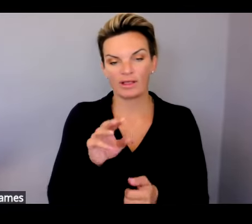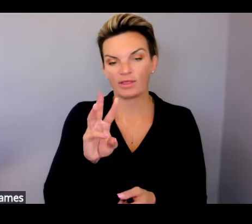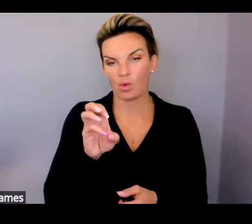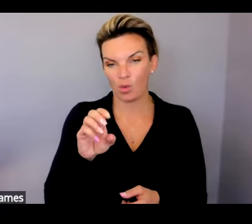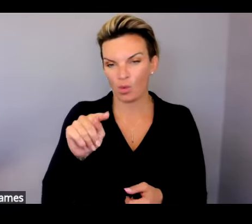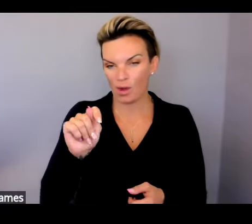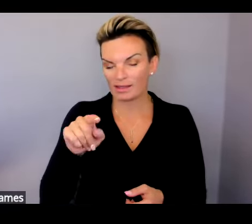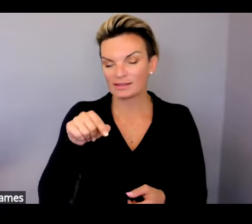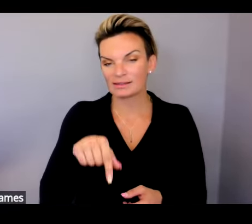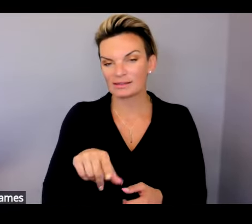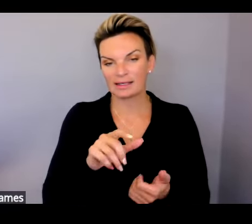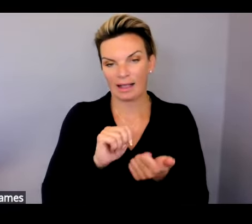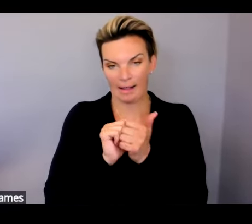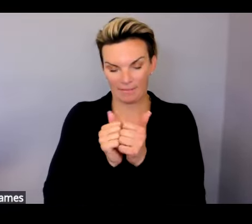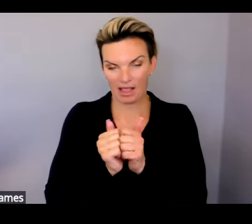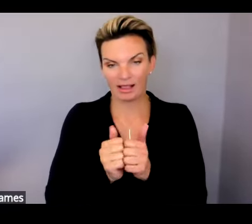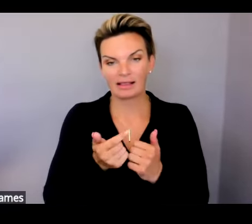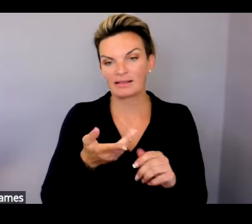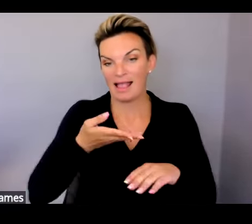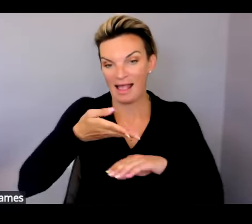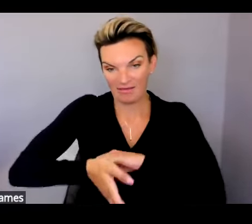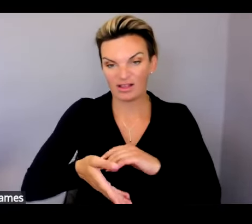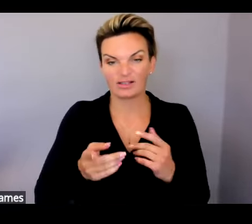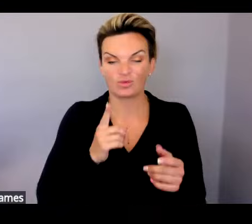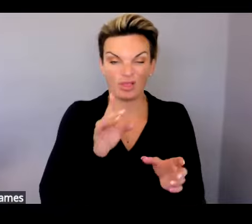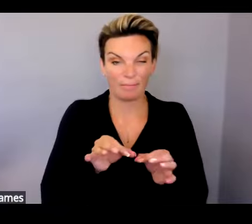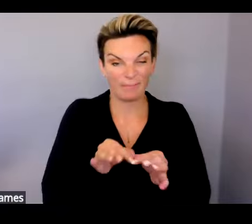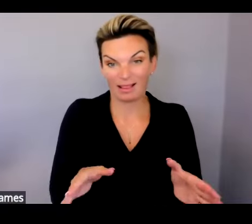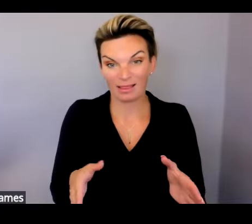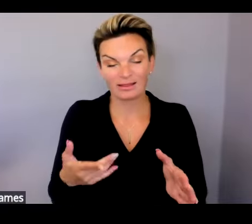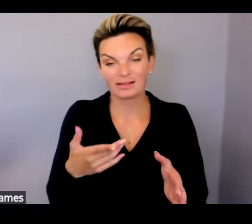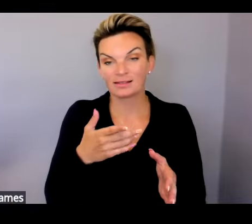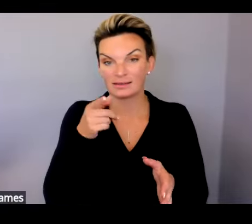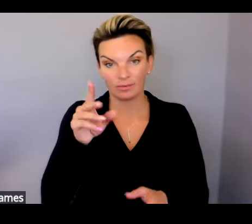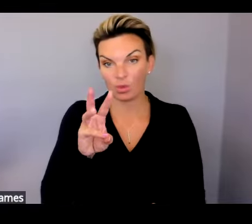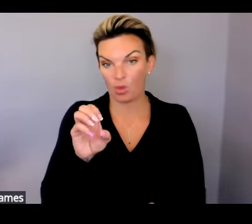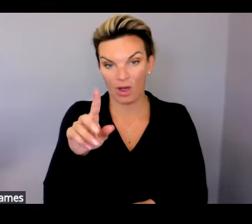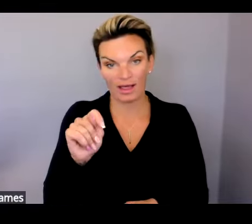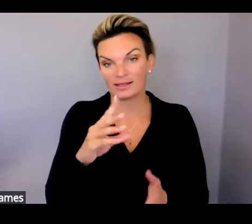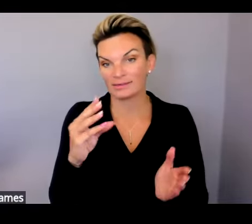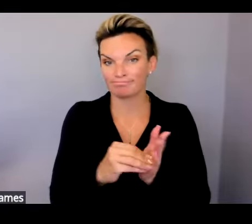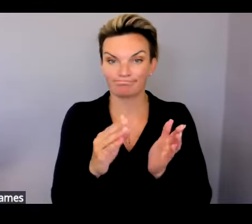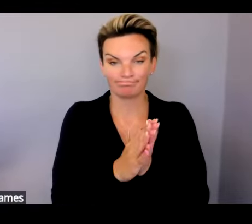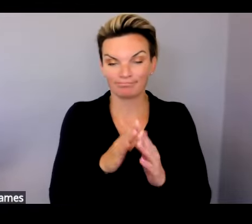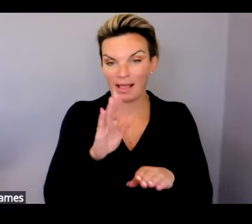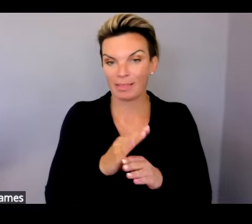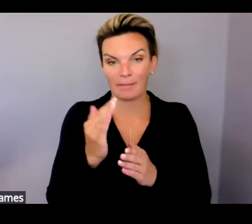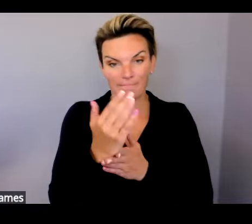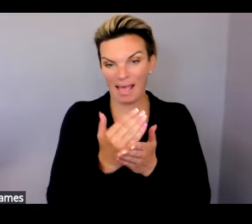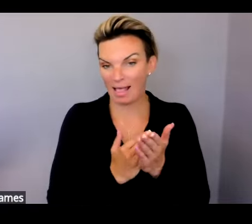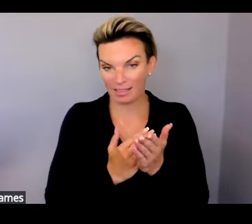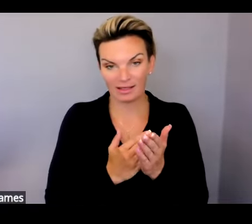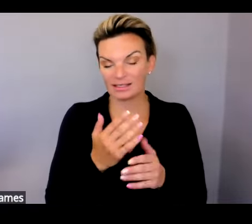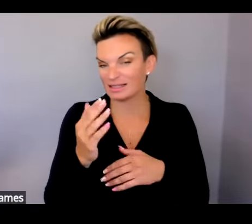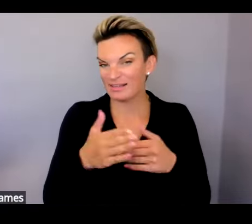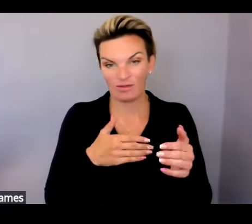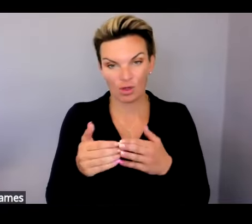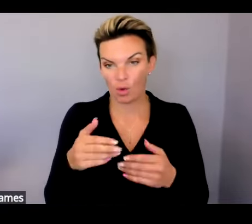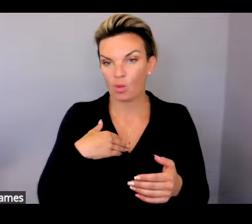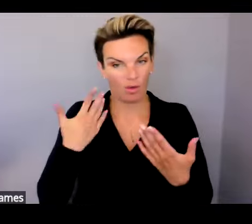the fact, you know, it's meaningless. Mr. West made the ballot despite the signature circulator fraud that we